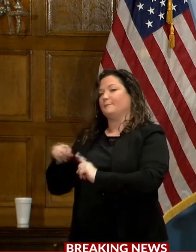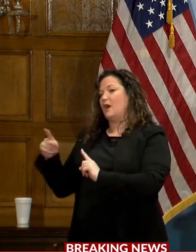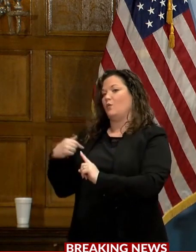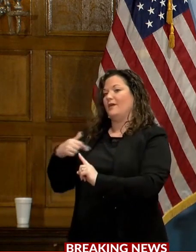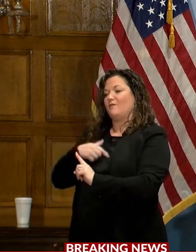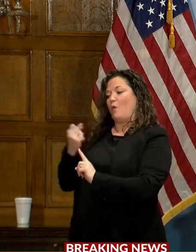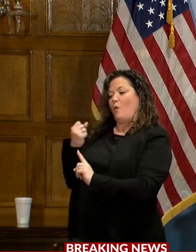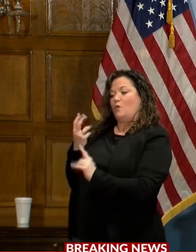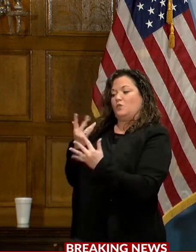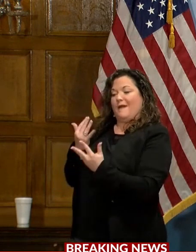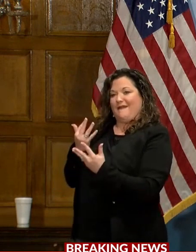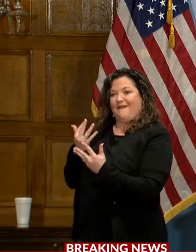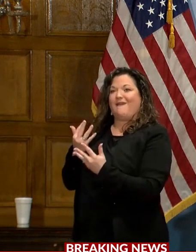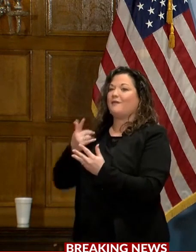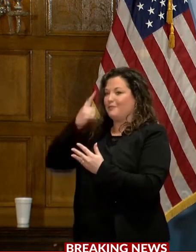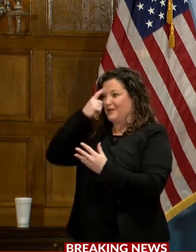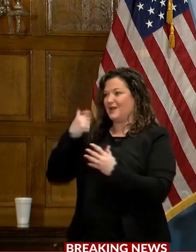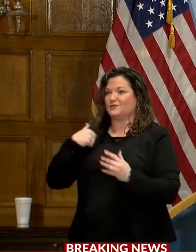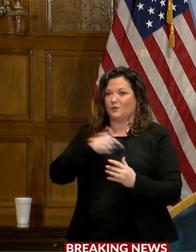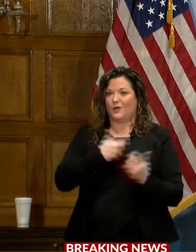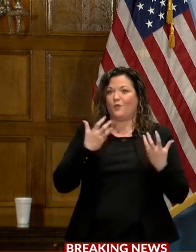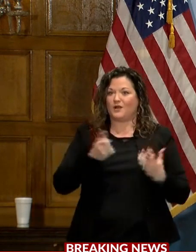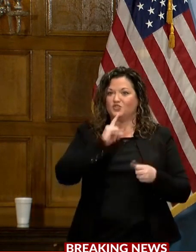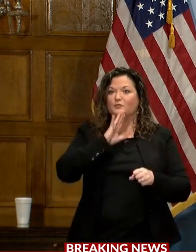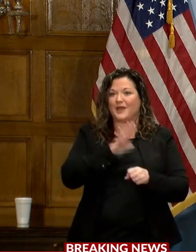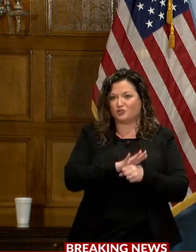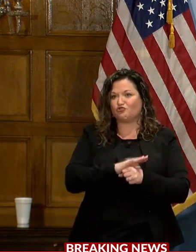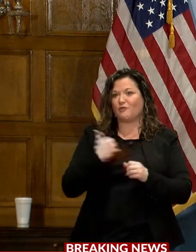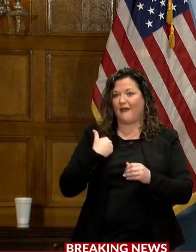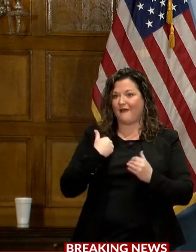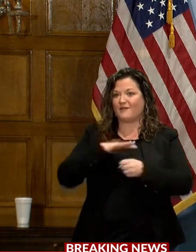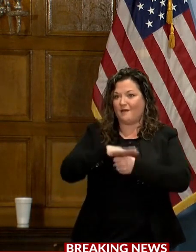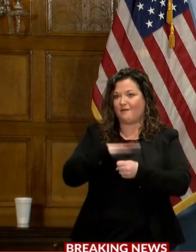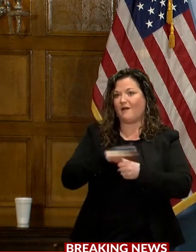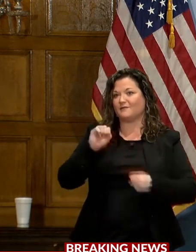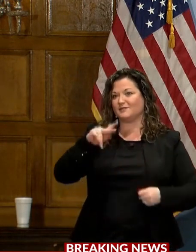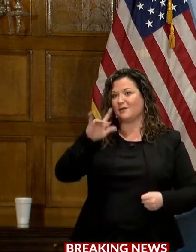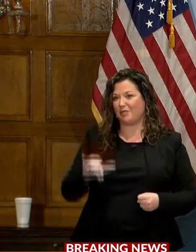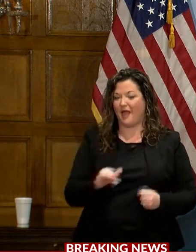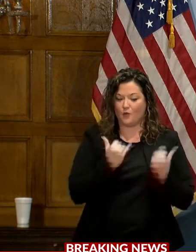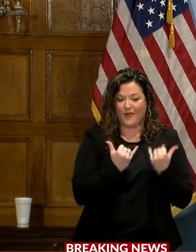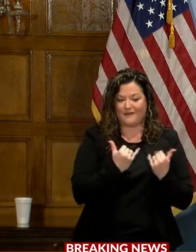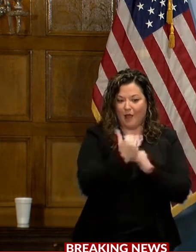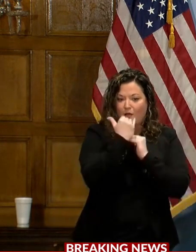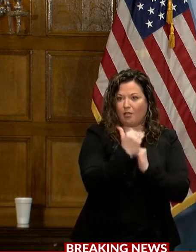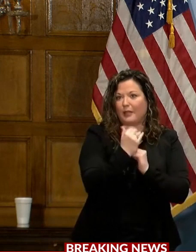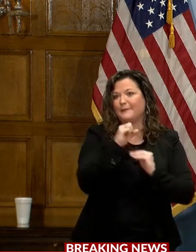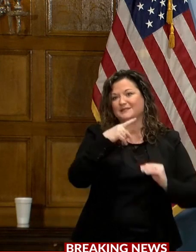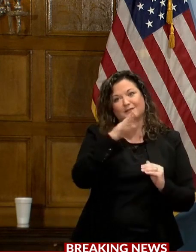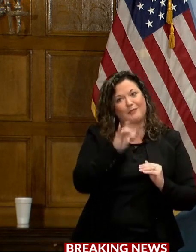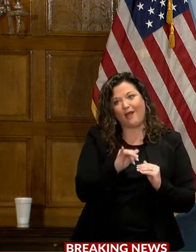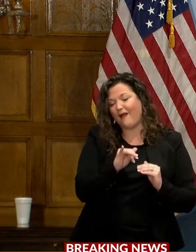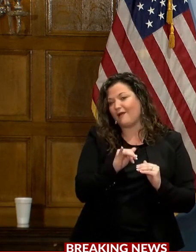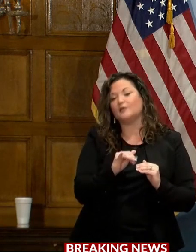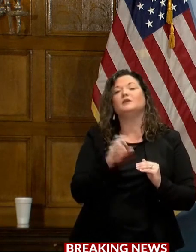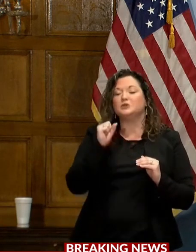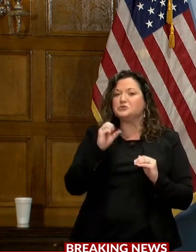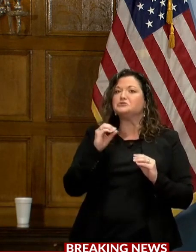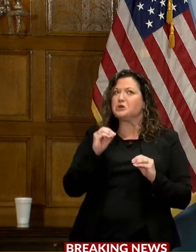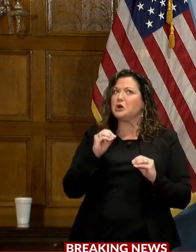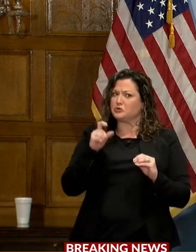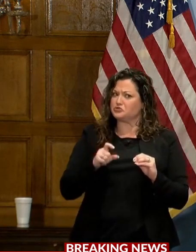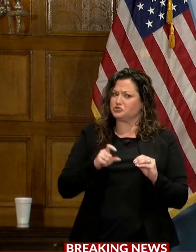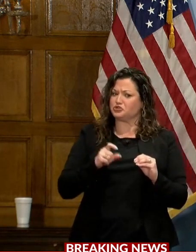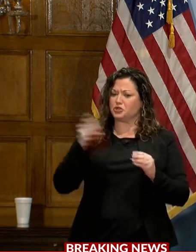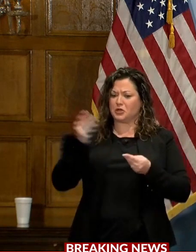we wanted to have a greater supply. With the limited supply that we have now, the existing distribution chain should be sufficient, and